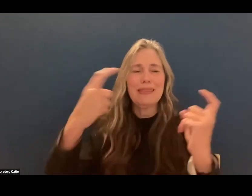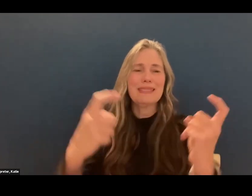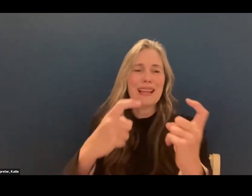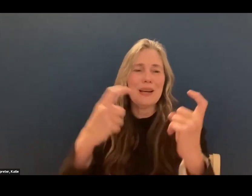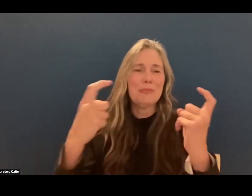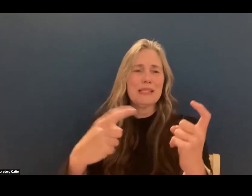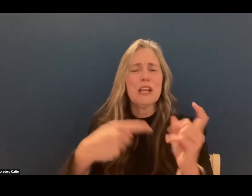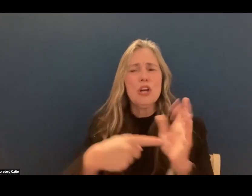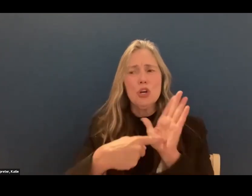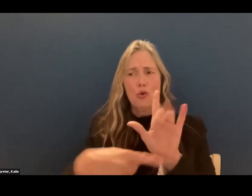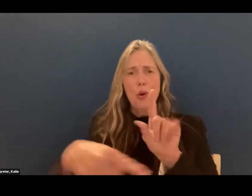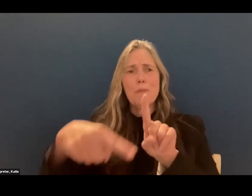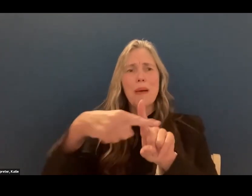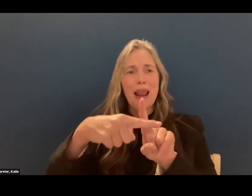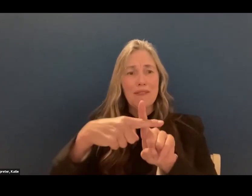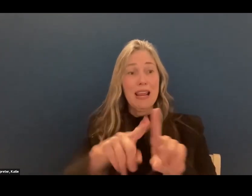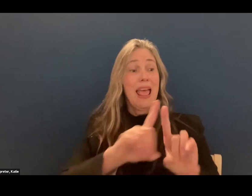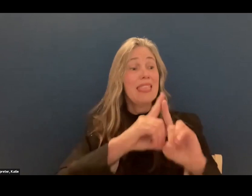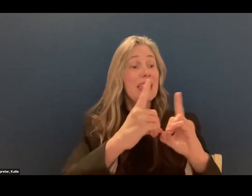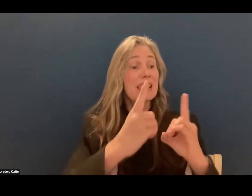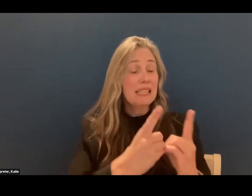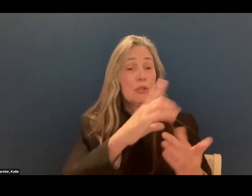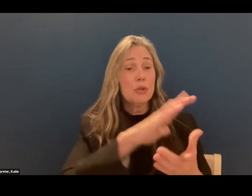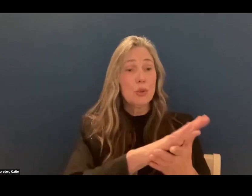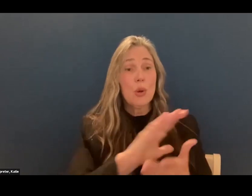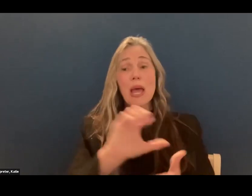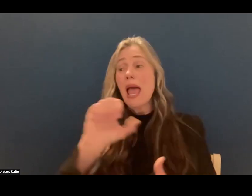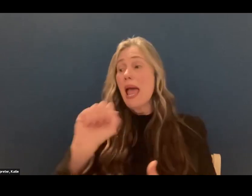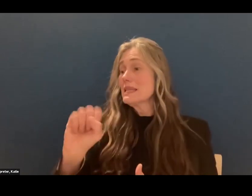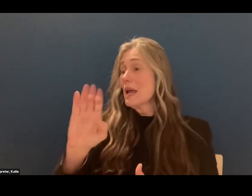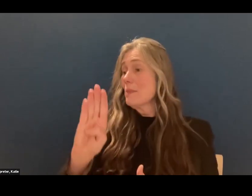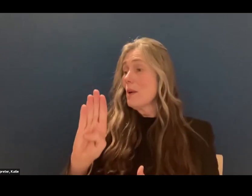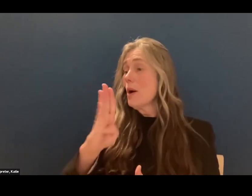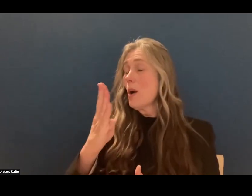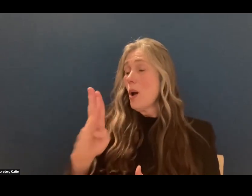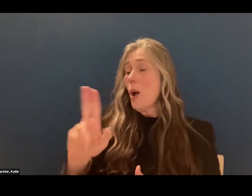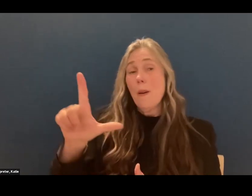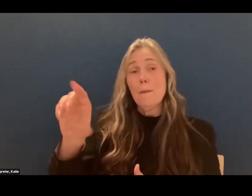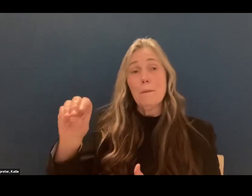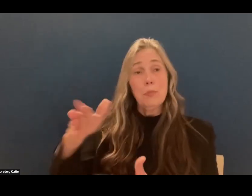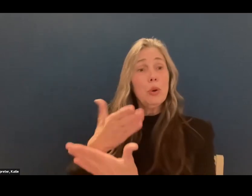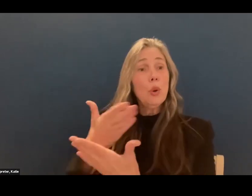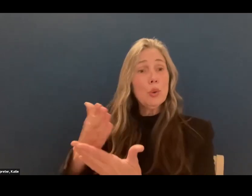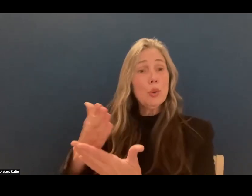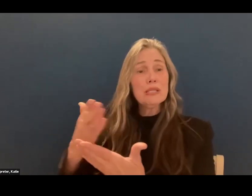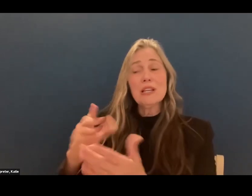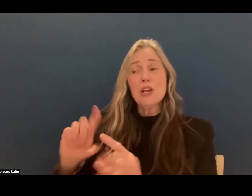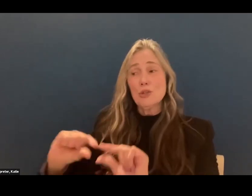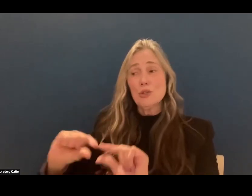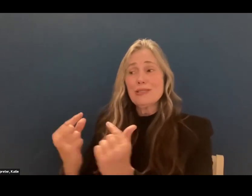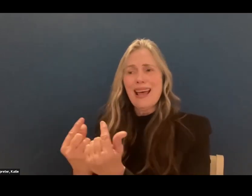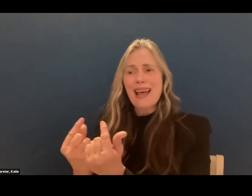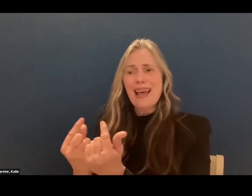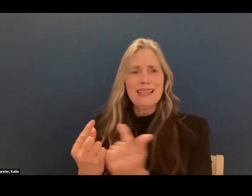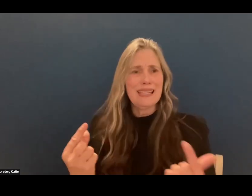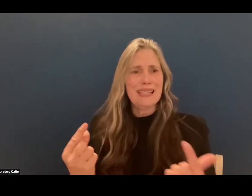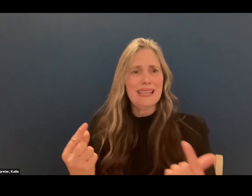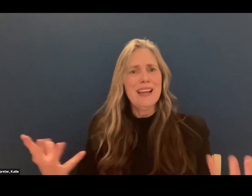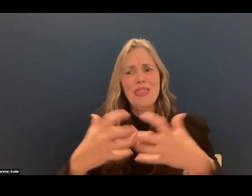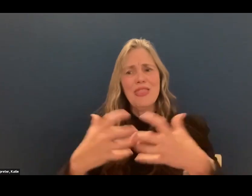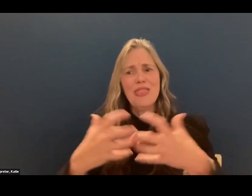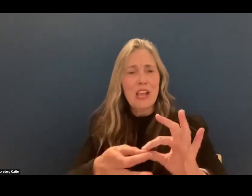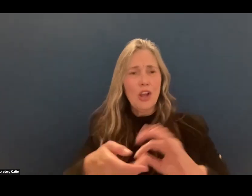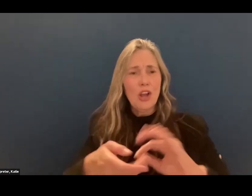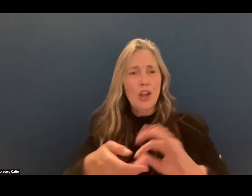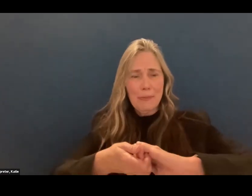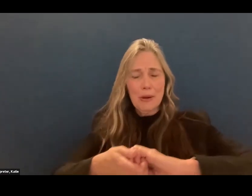a positive collaboration between the district and the Santa Barbara Blues Society. A particular appreciation goes to Santa Barbara High School special